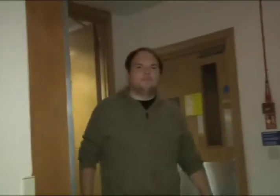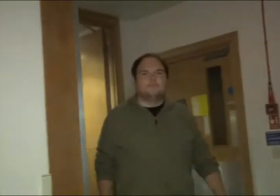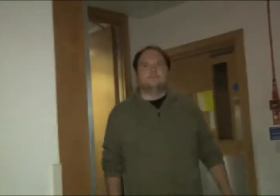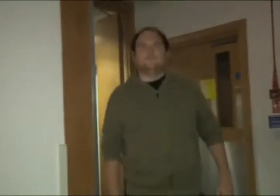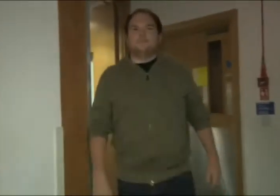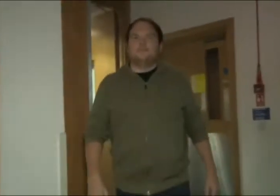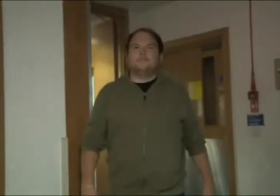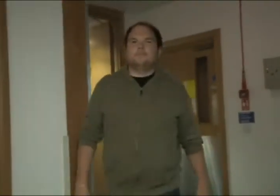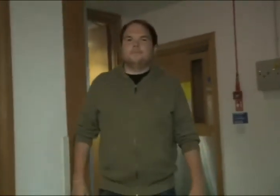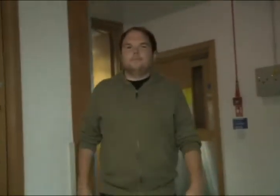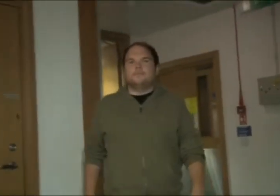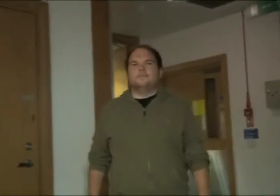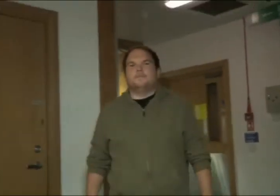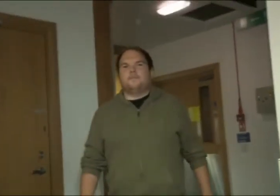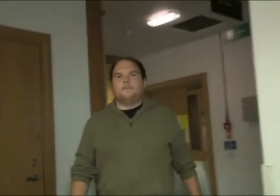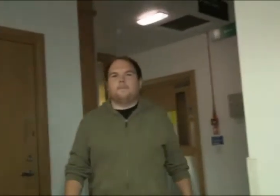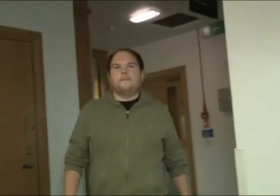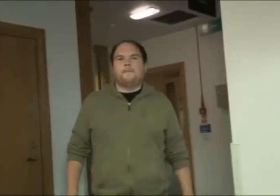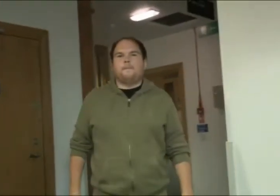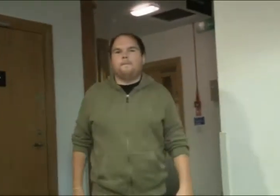trained.